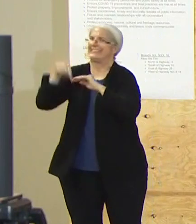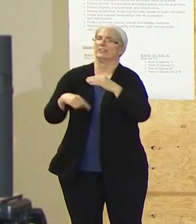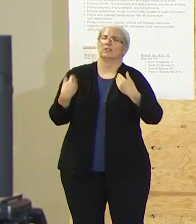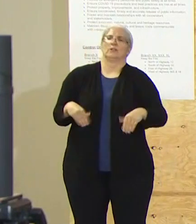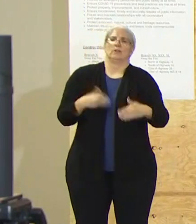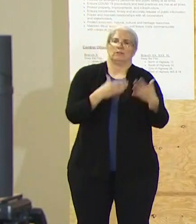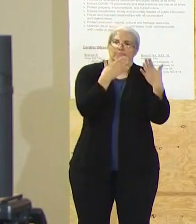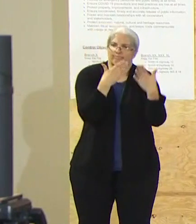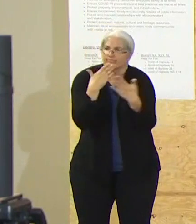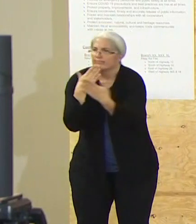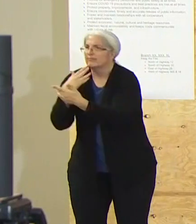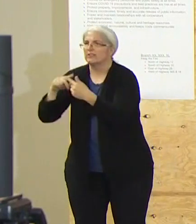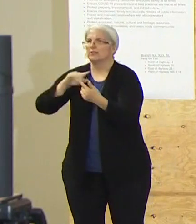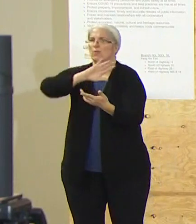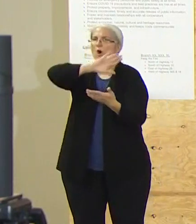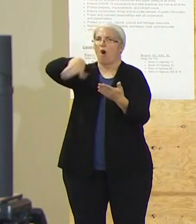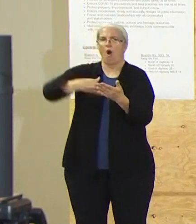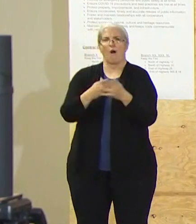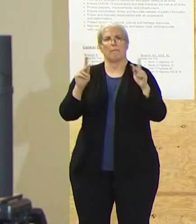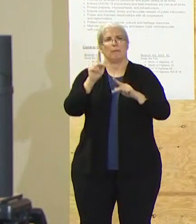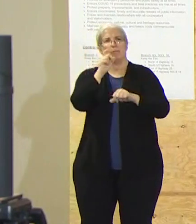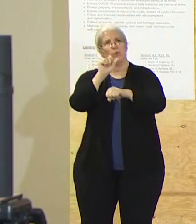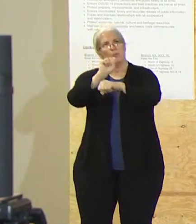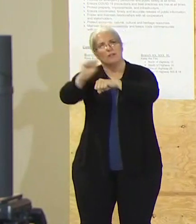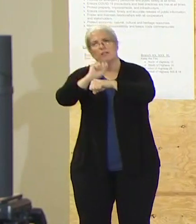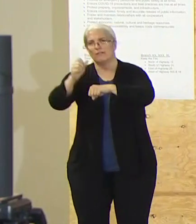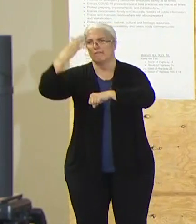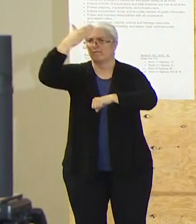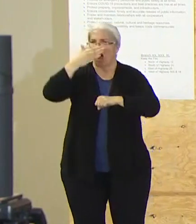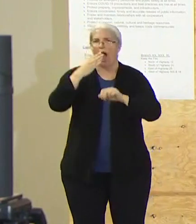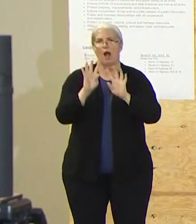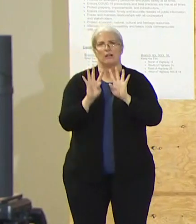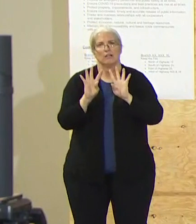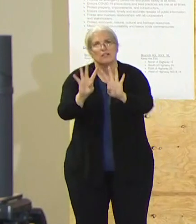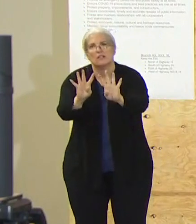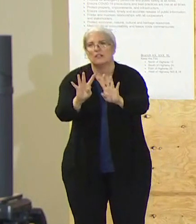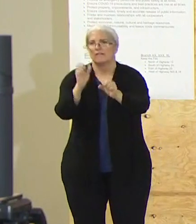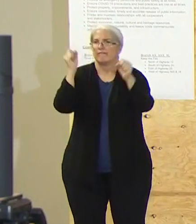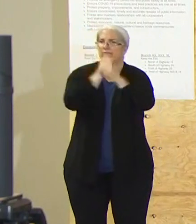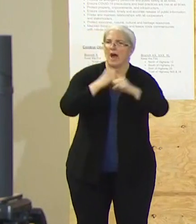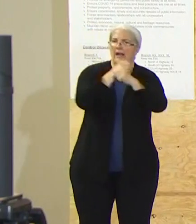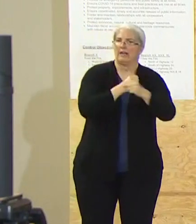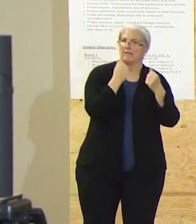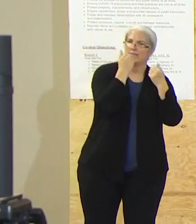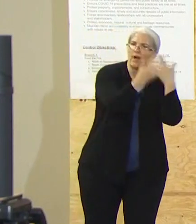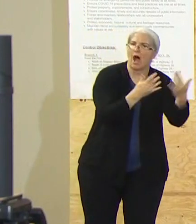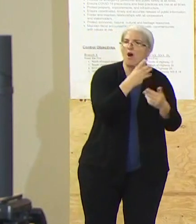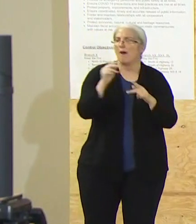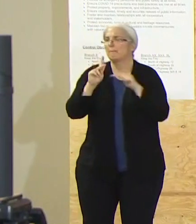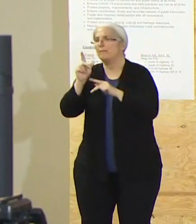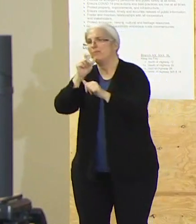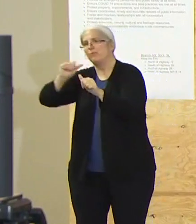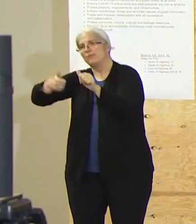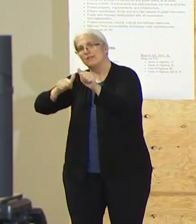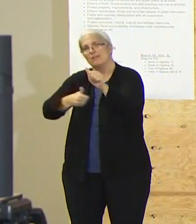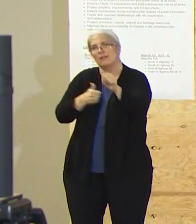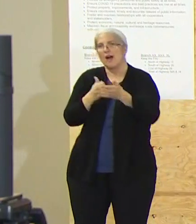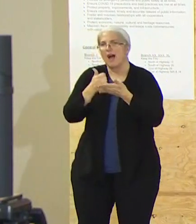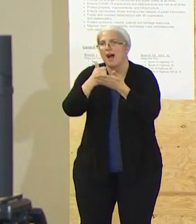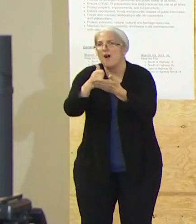frontline firefighters, but to all the volunteers that assembled to help seniors at 1 a.m. Down there in